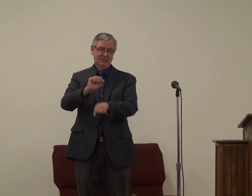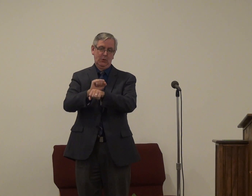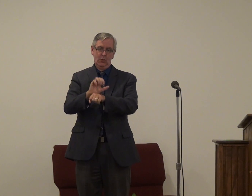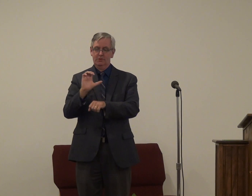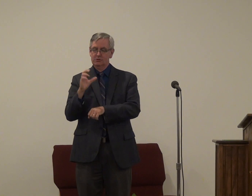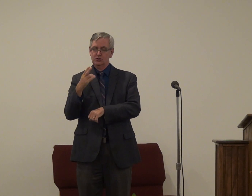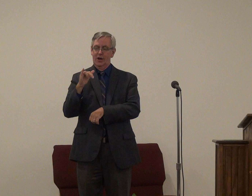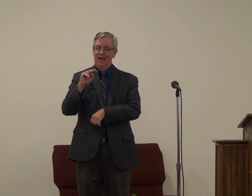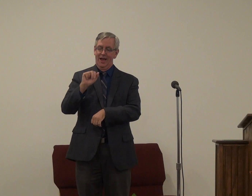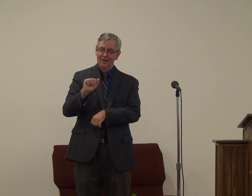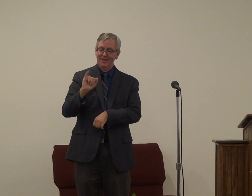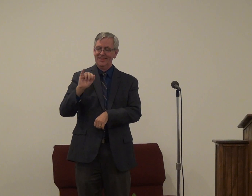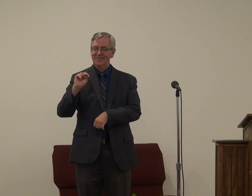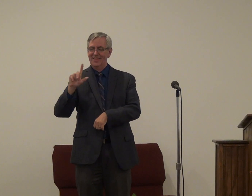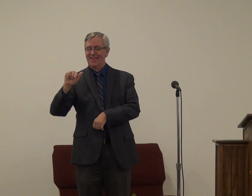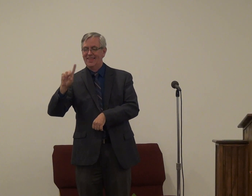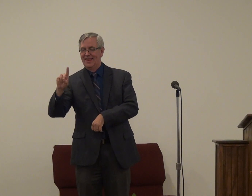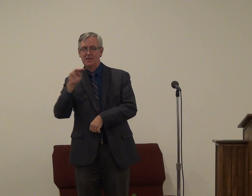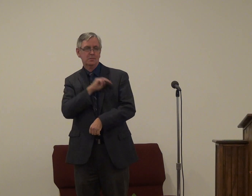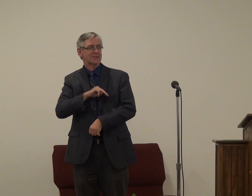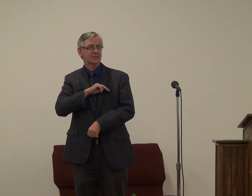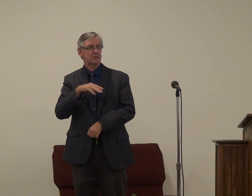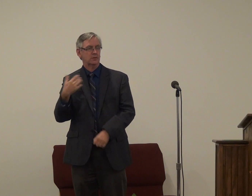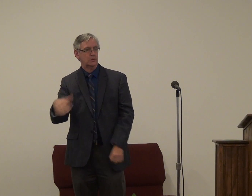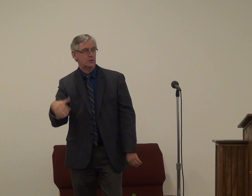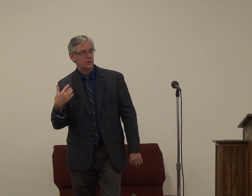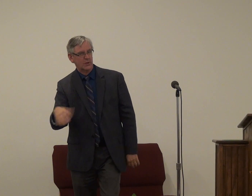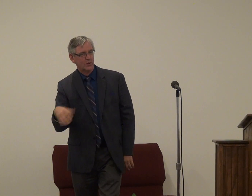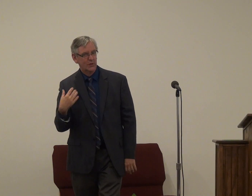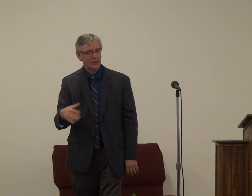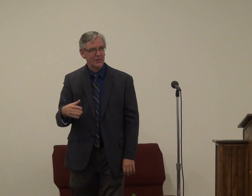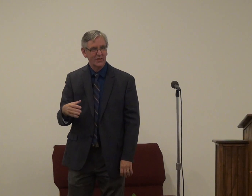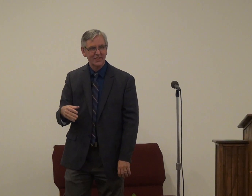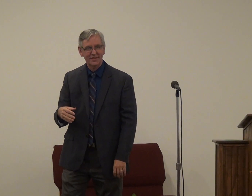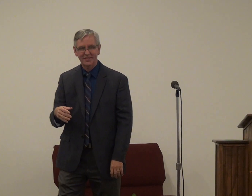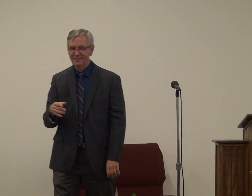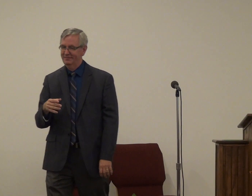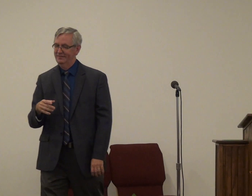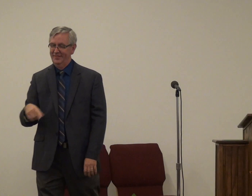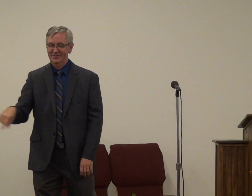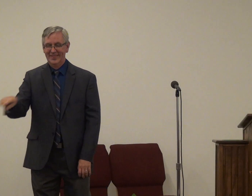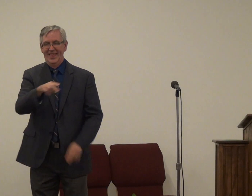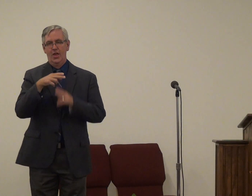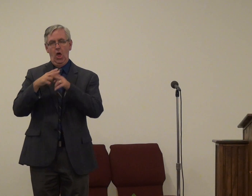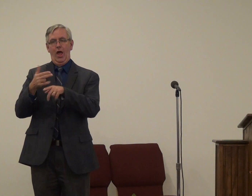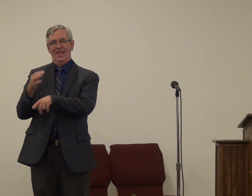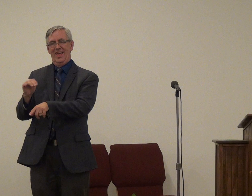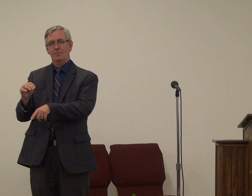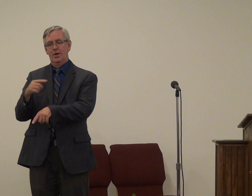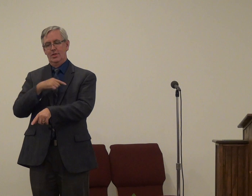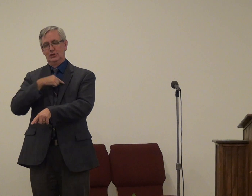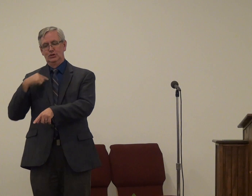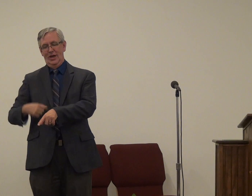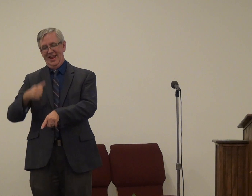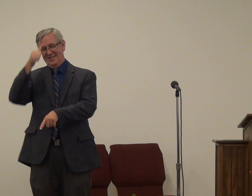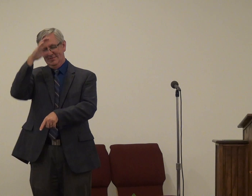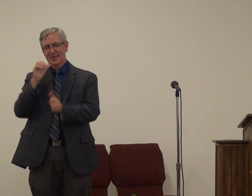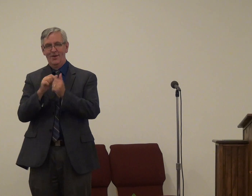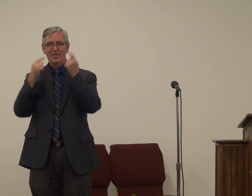Chinese people were won for the Lord. He began the China Inland Mission. They called him the